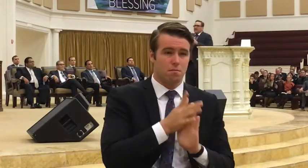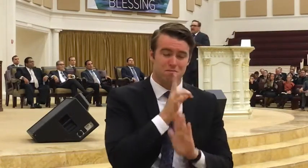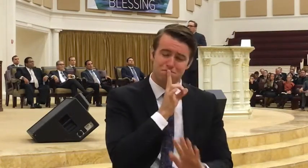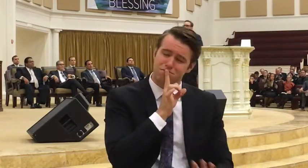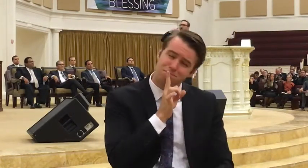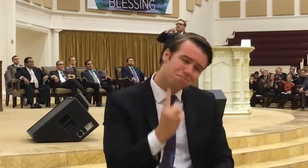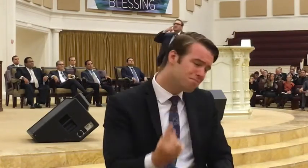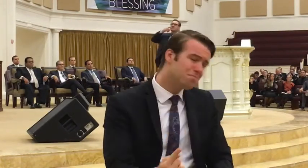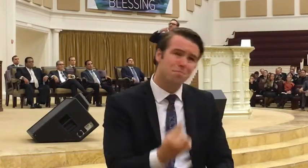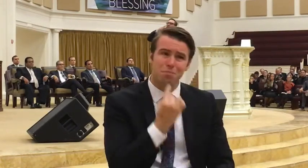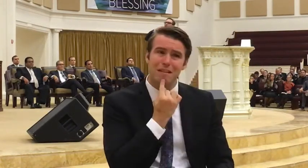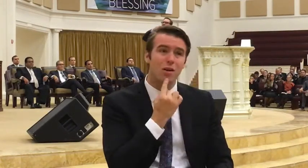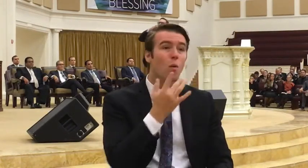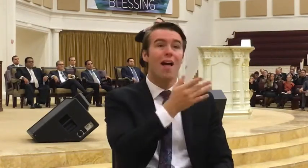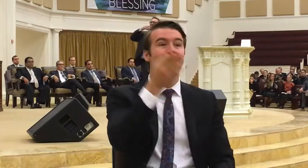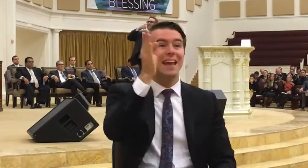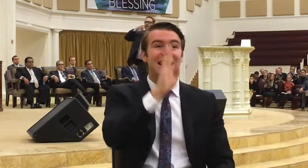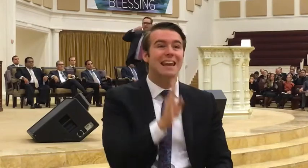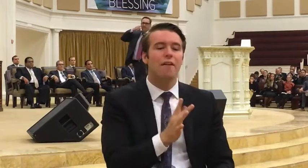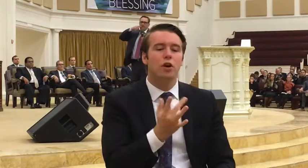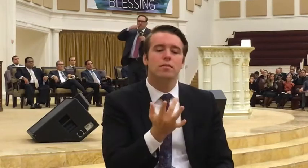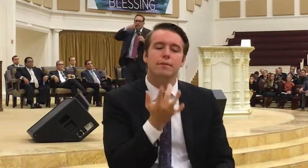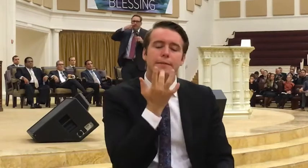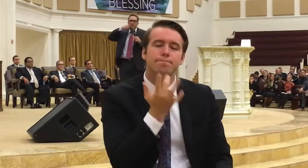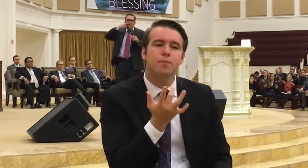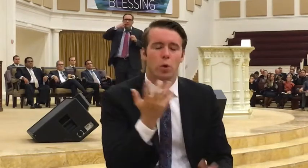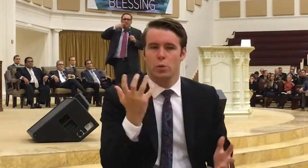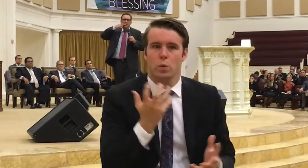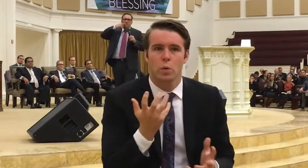And they never get it on their lips again.